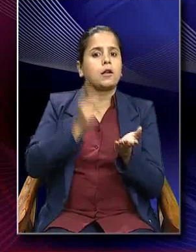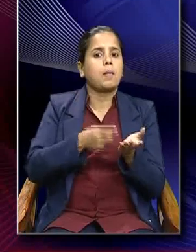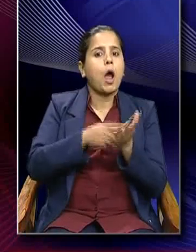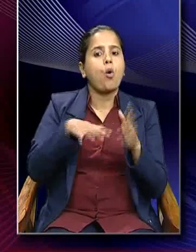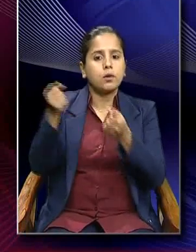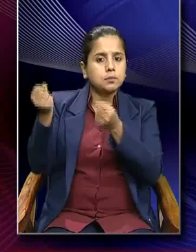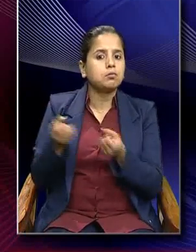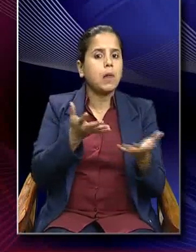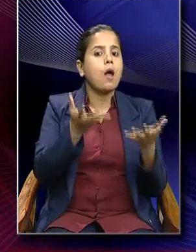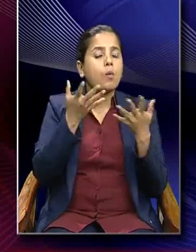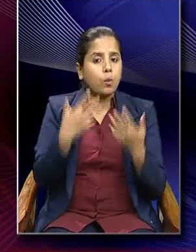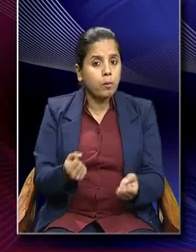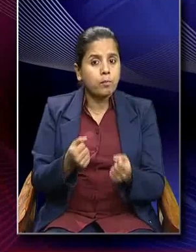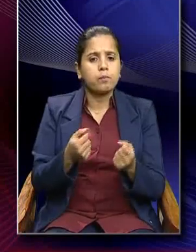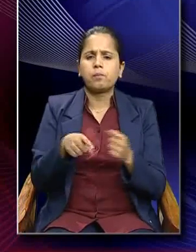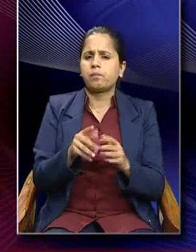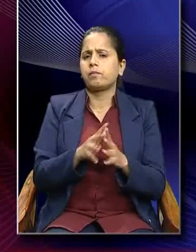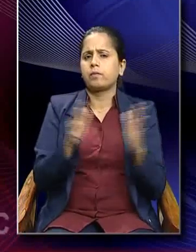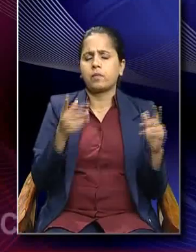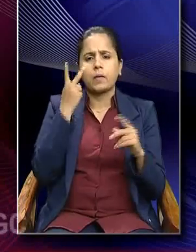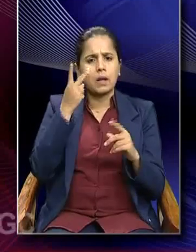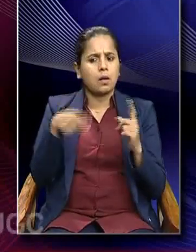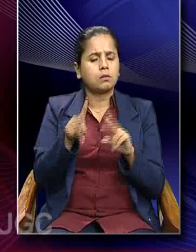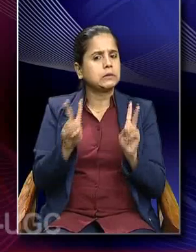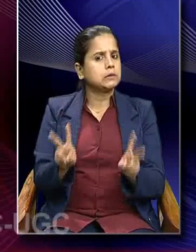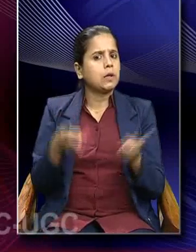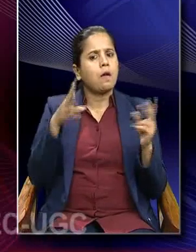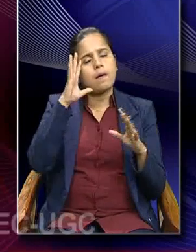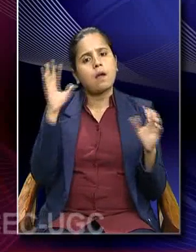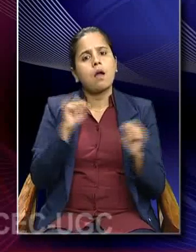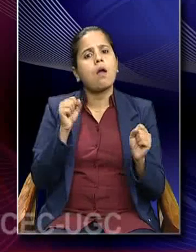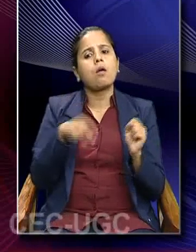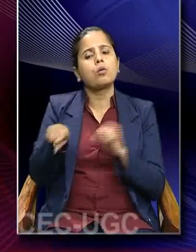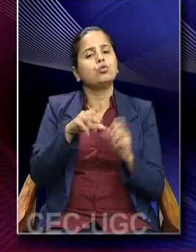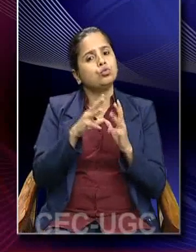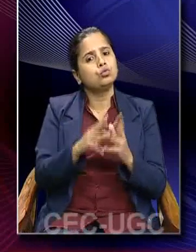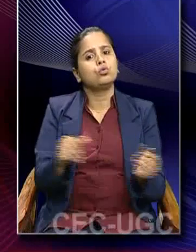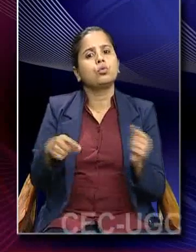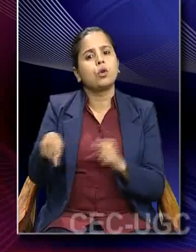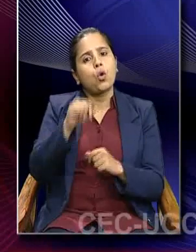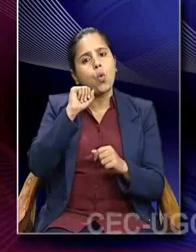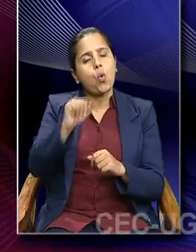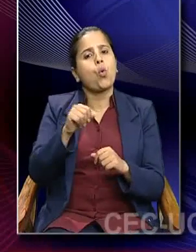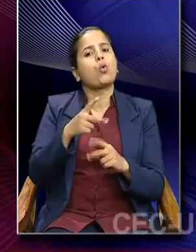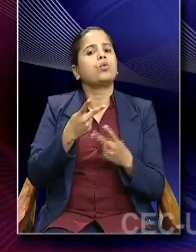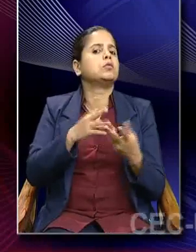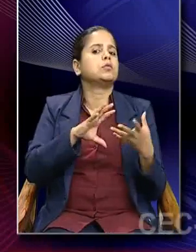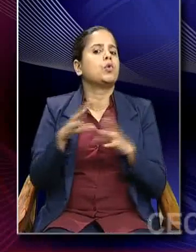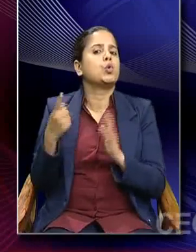supply, is very uniquely and very comfortably addressed by their fundamentals